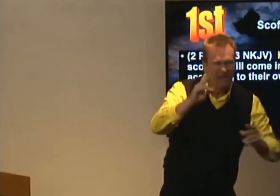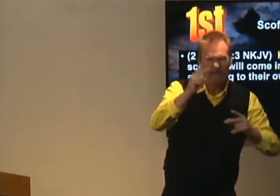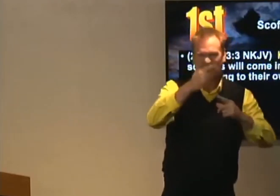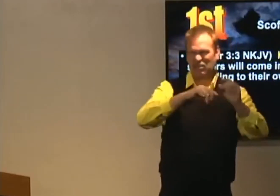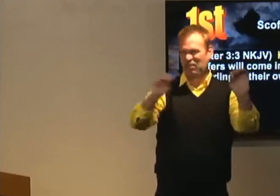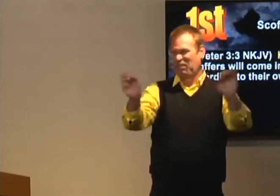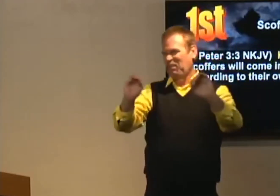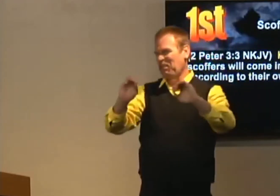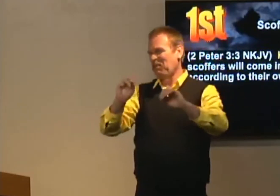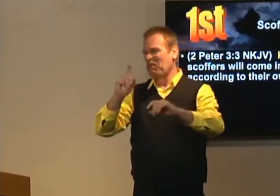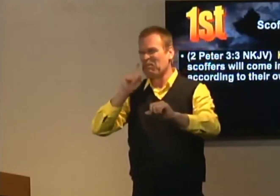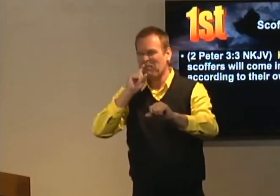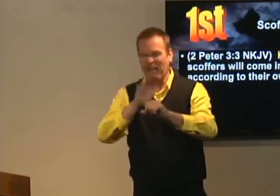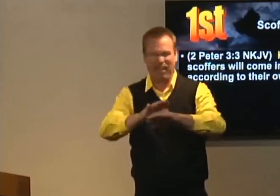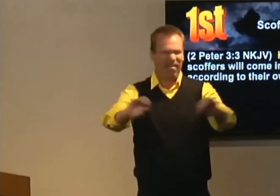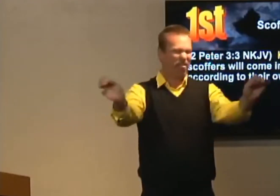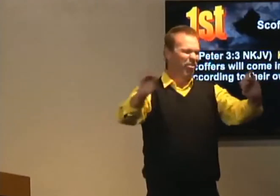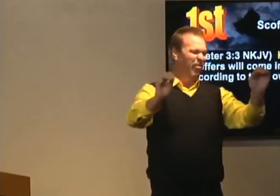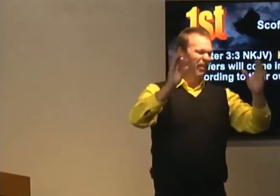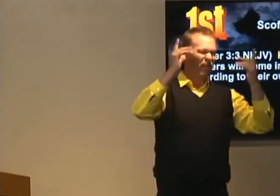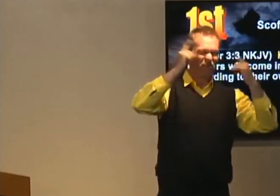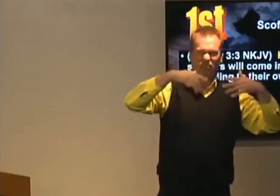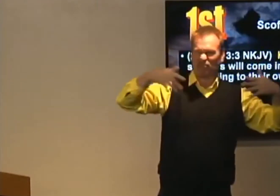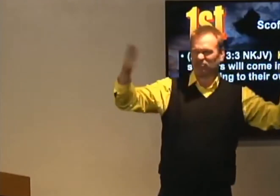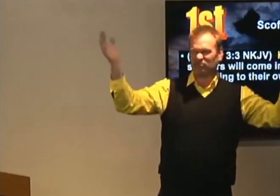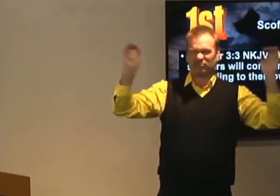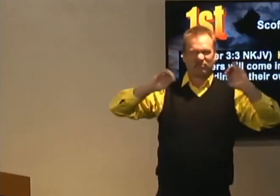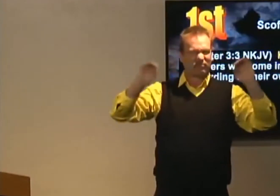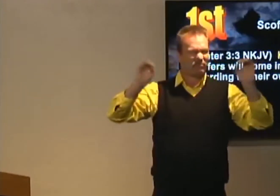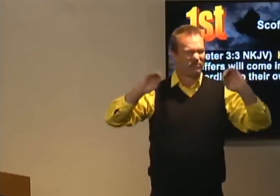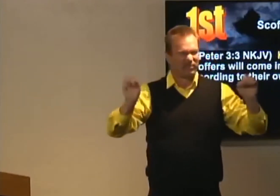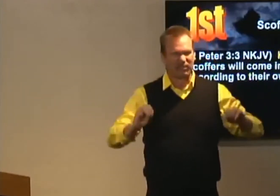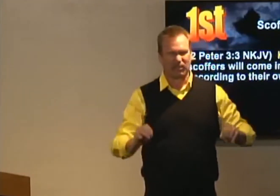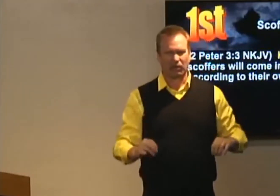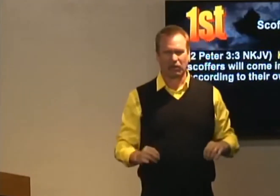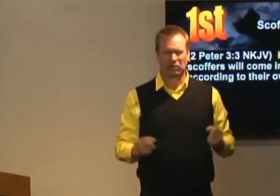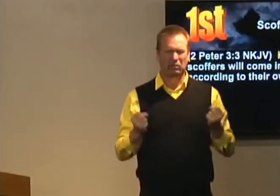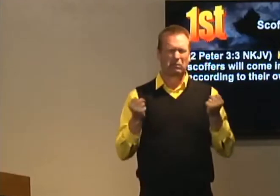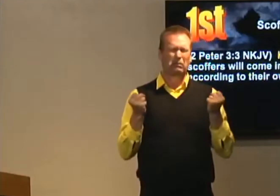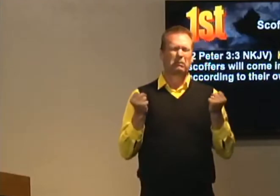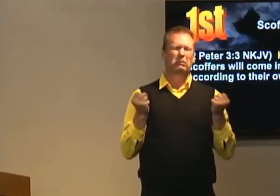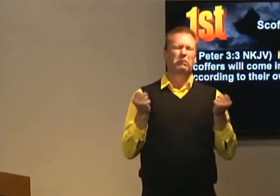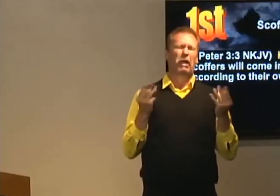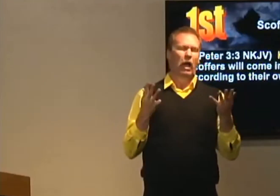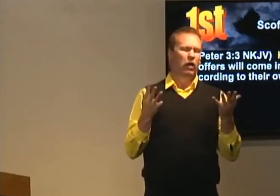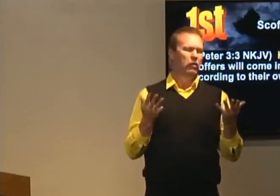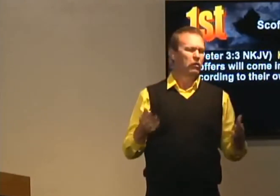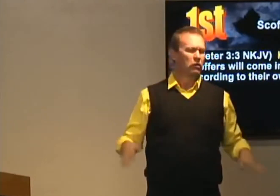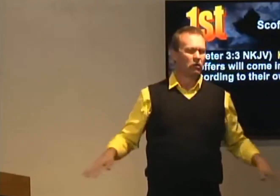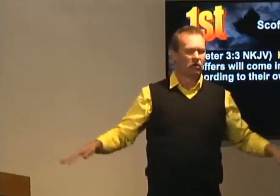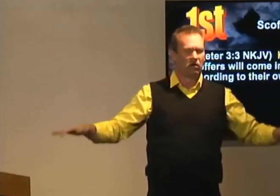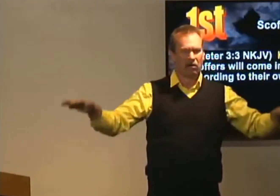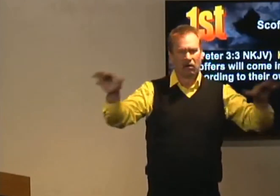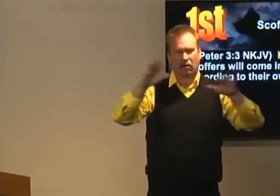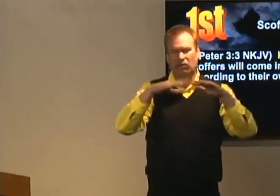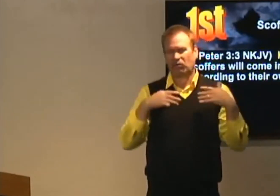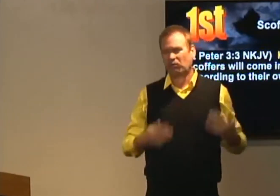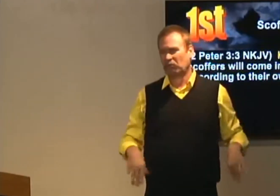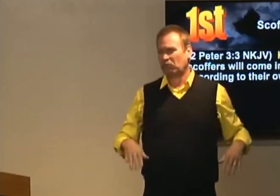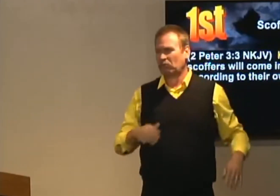say, no, that's not going to happen in the future. You don't have to worry about that. So many of those